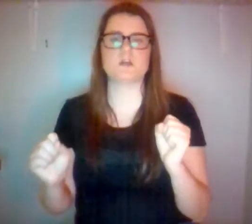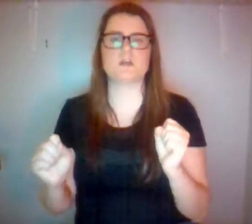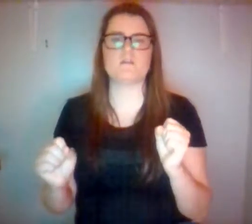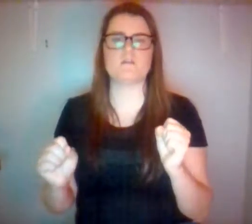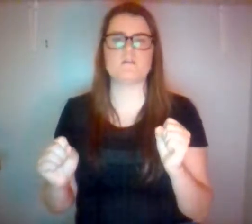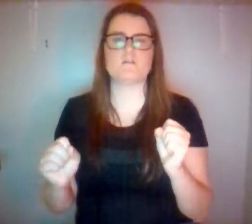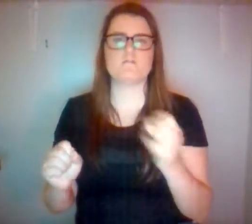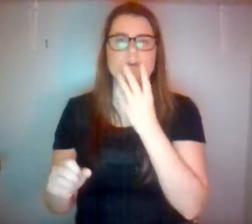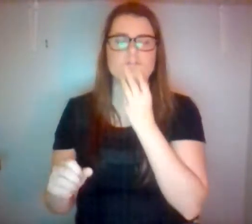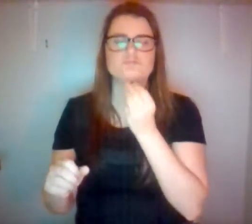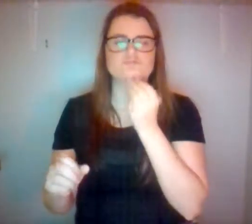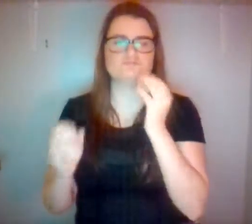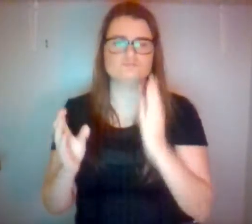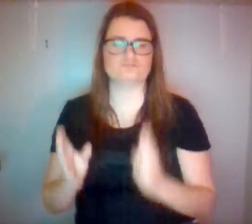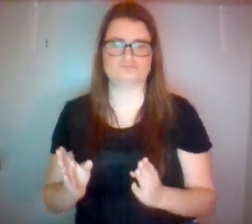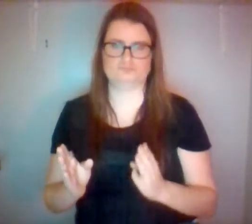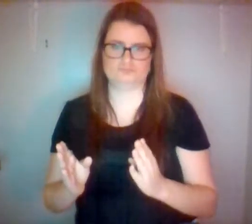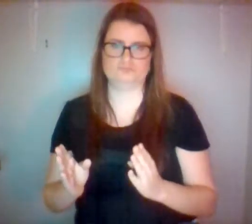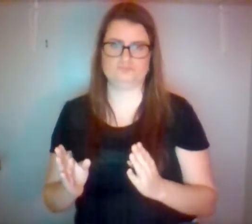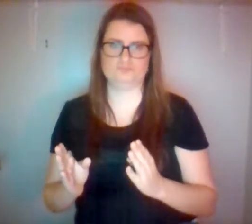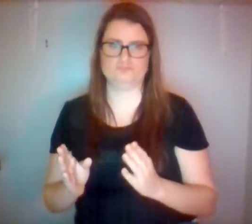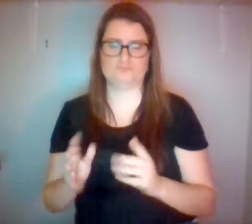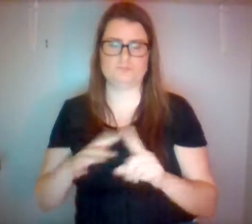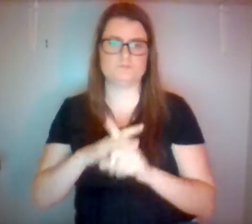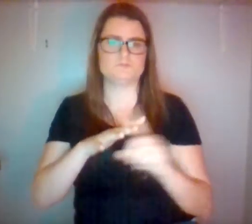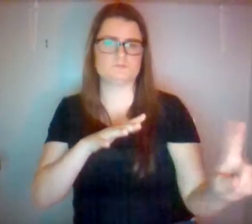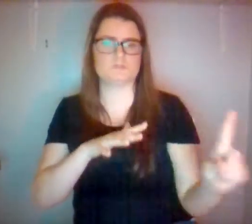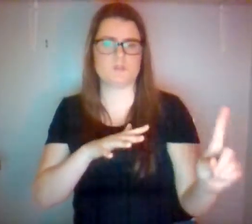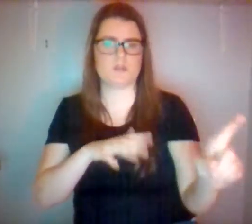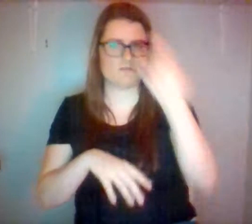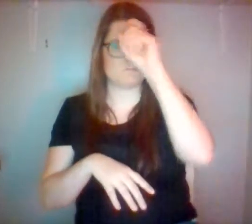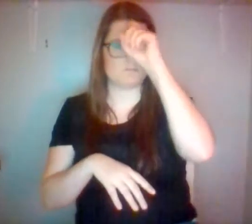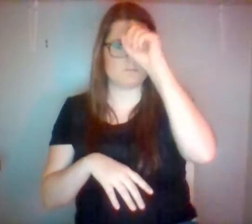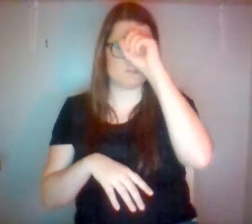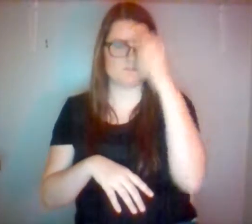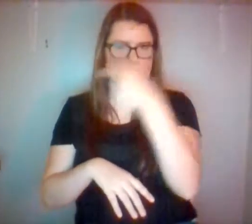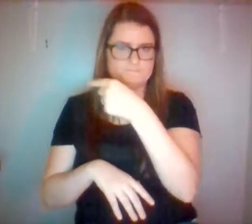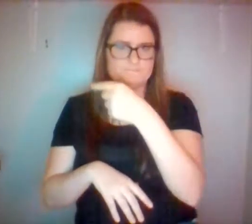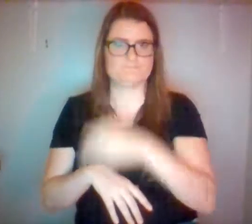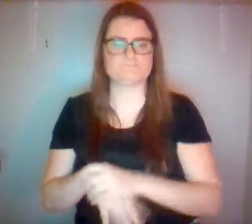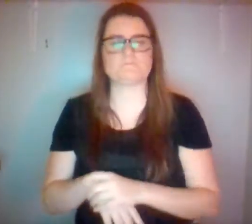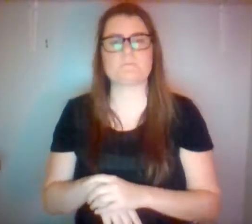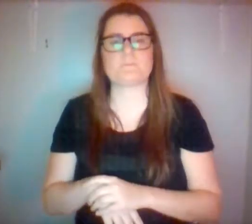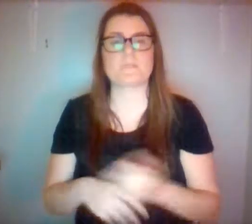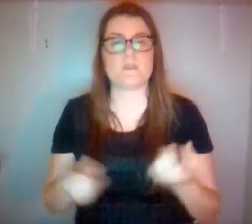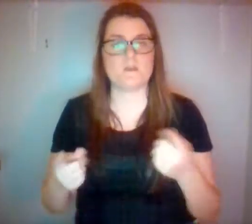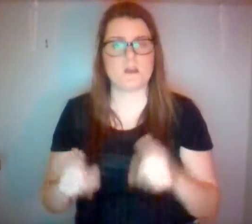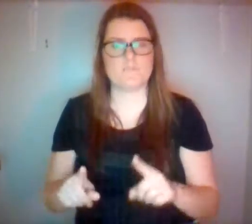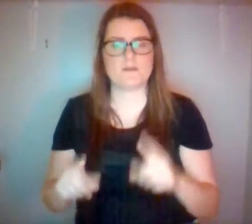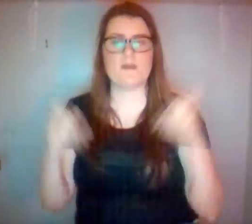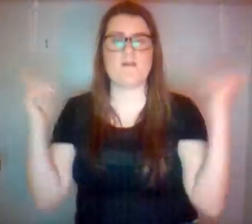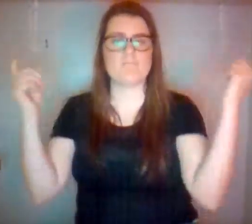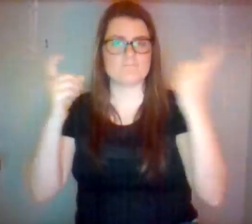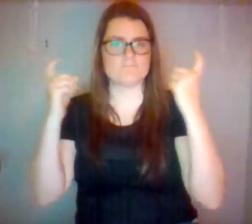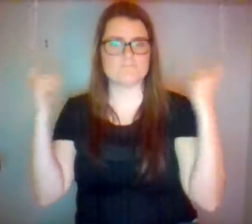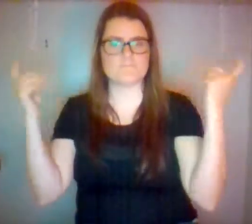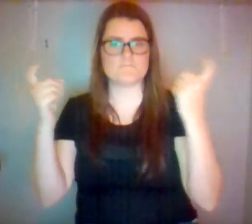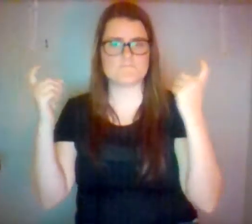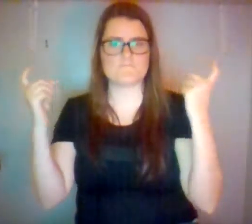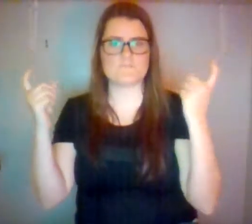some years now, the priests have been allowing merchants to set up their stalls in the temple courtyard and sell the visitors whatever they needed. Caiaphas knew